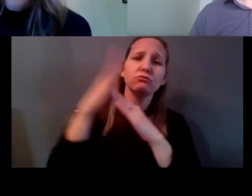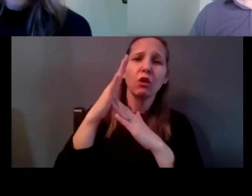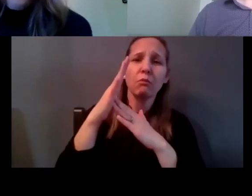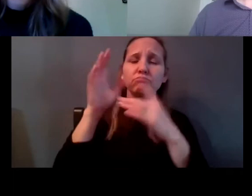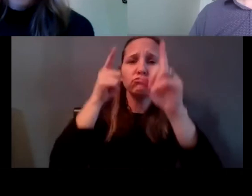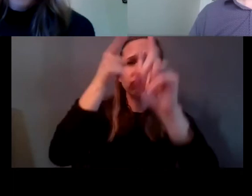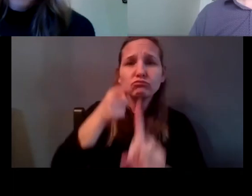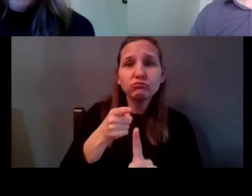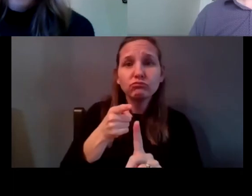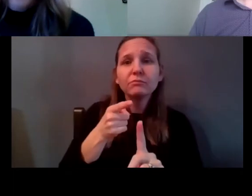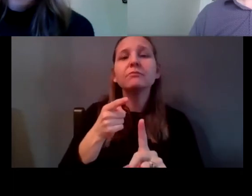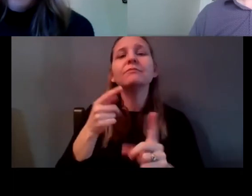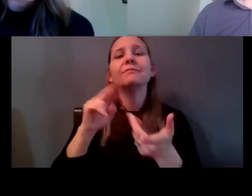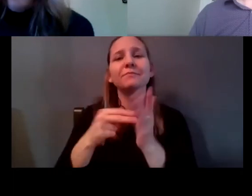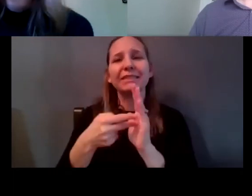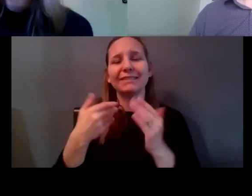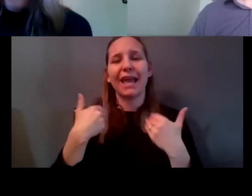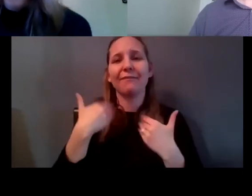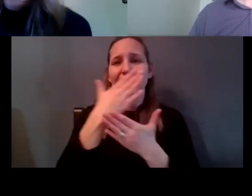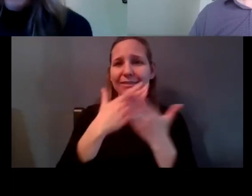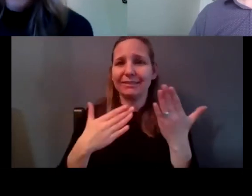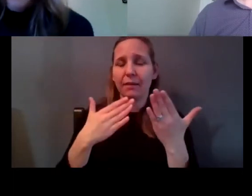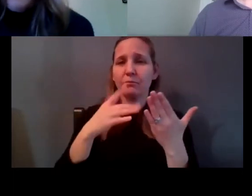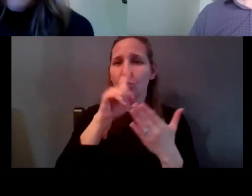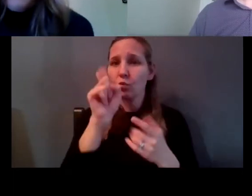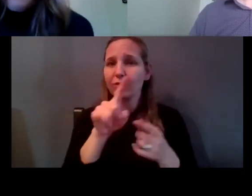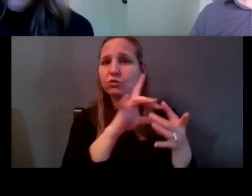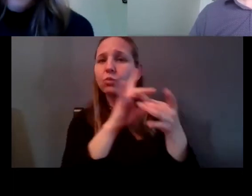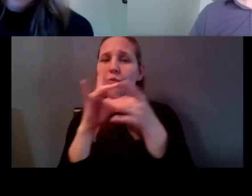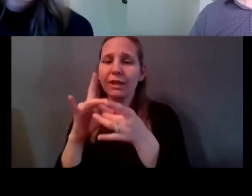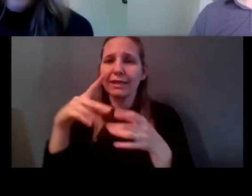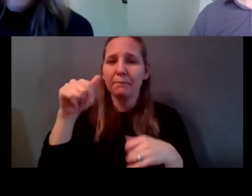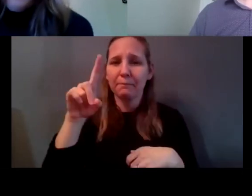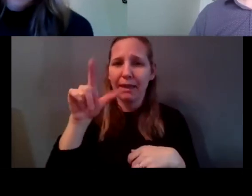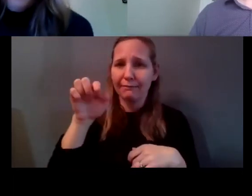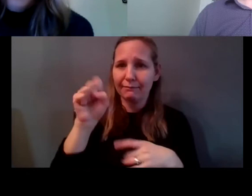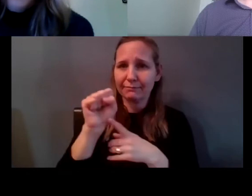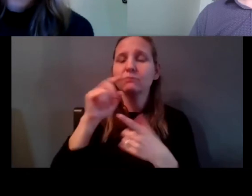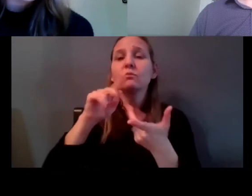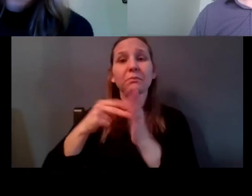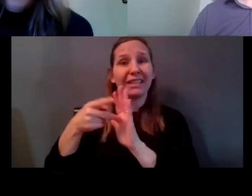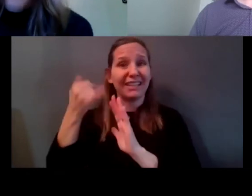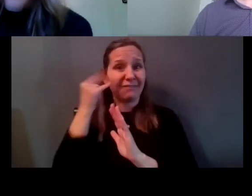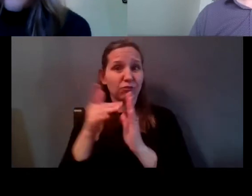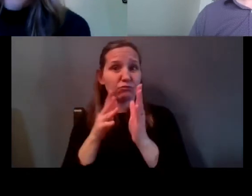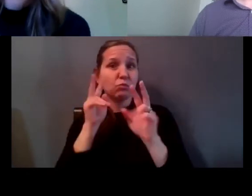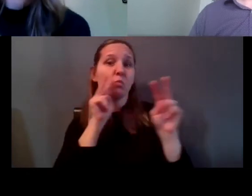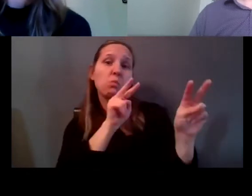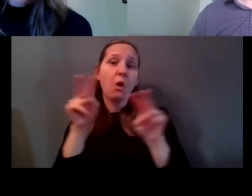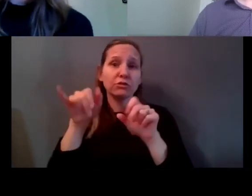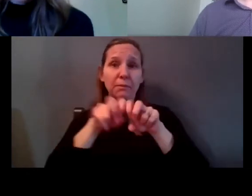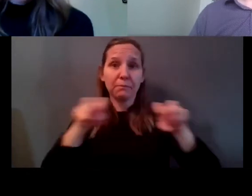then there are some questions that reflect that in the Padlet. So that's one way to participate while you're listening to the panelists as a